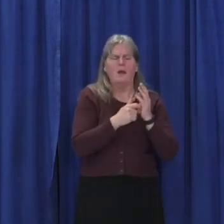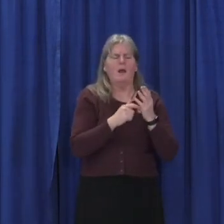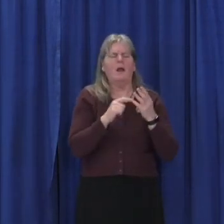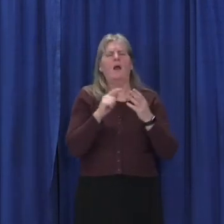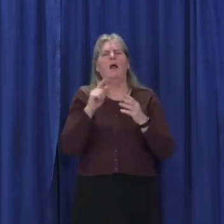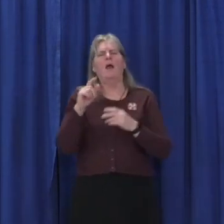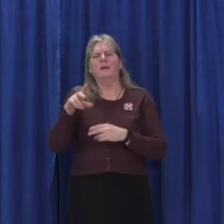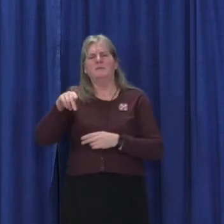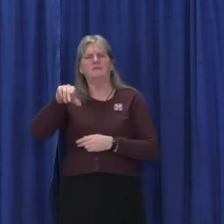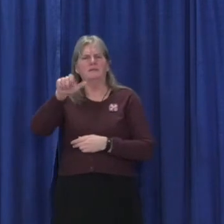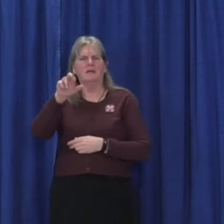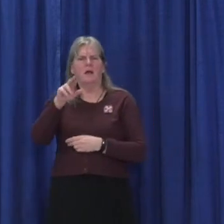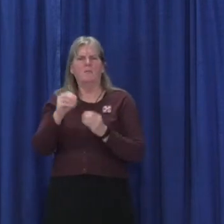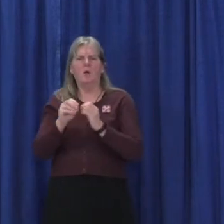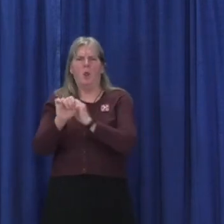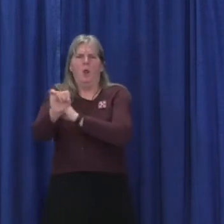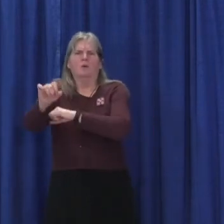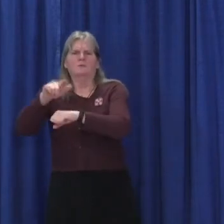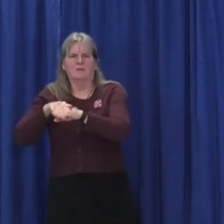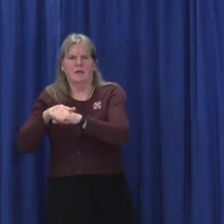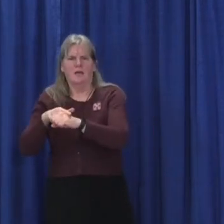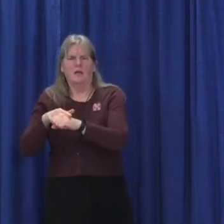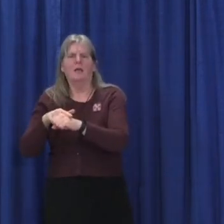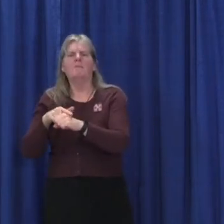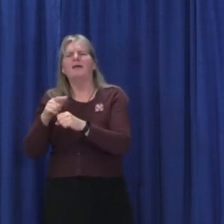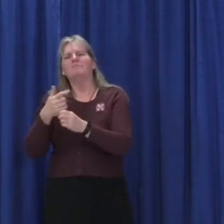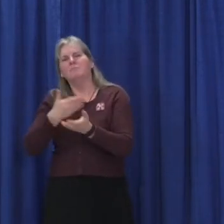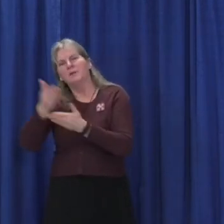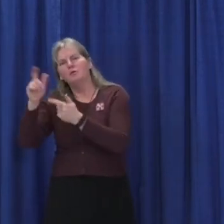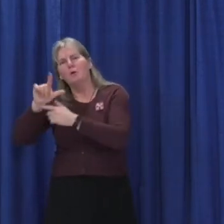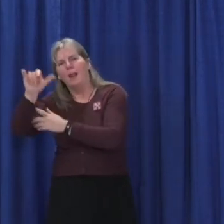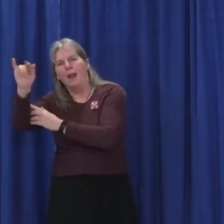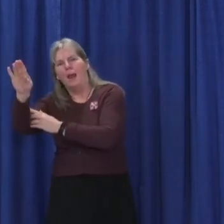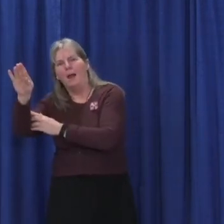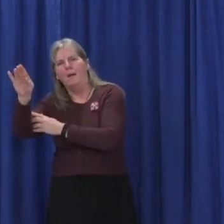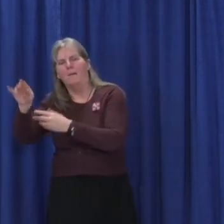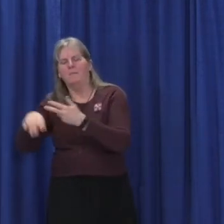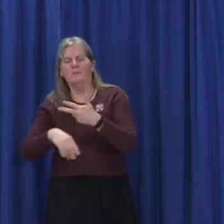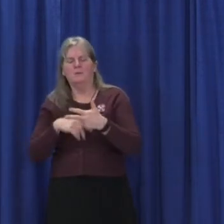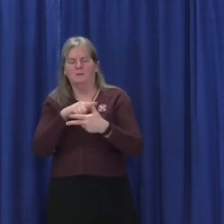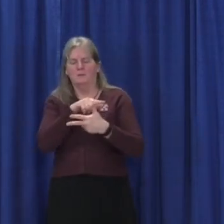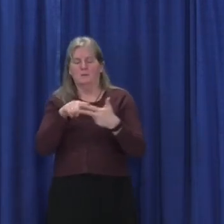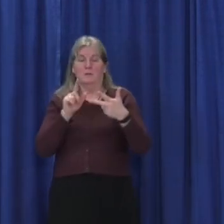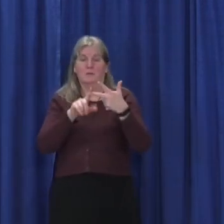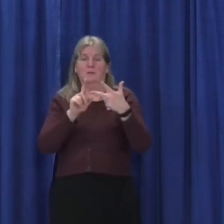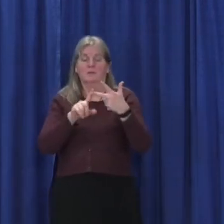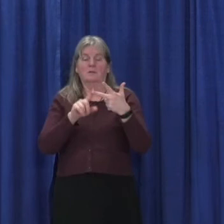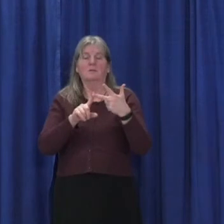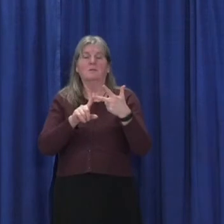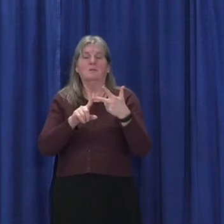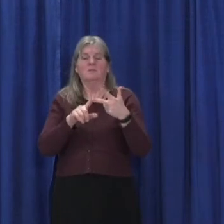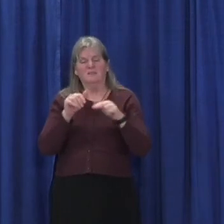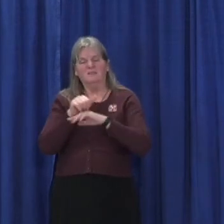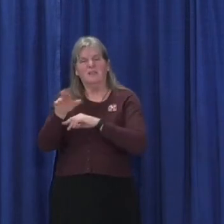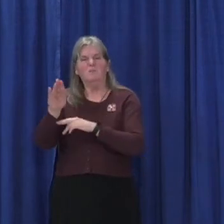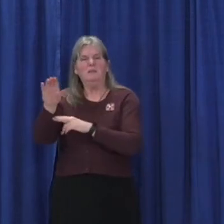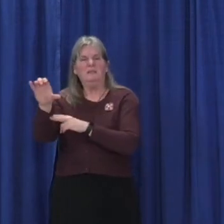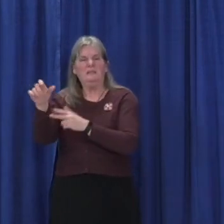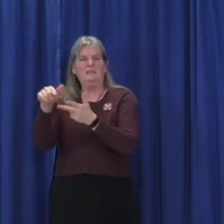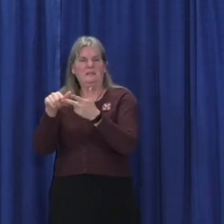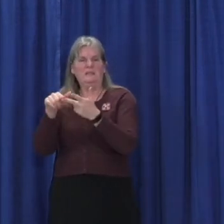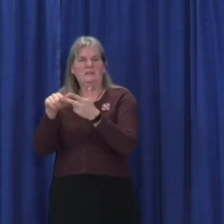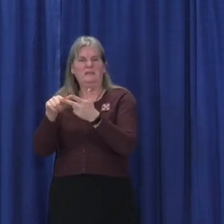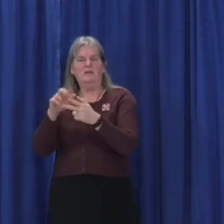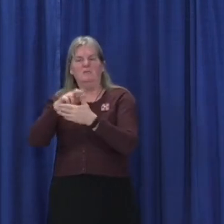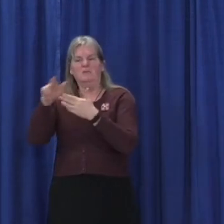takes even longer to get results and requires a laboratory. Most of our gold standard tests are sent to BC, and we get